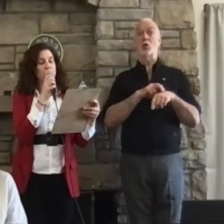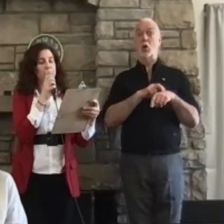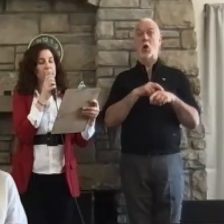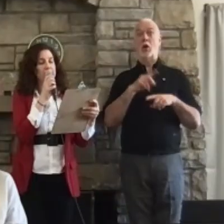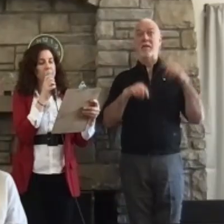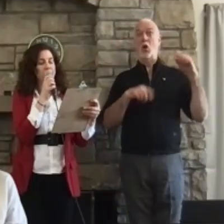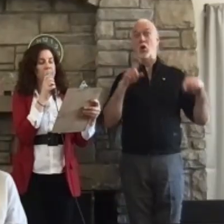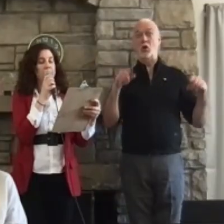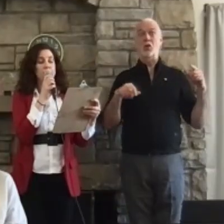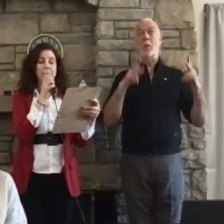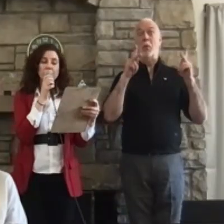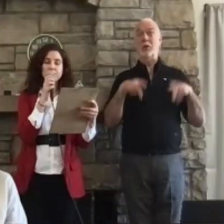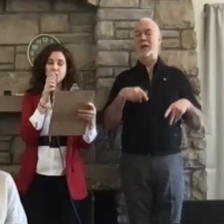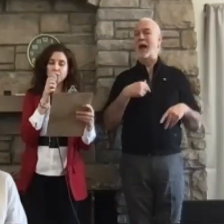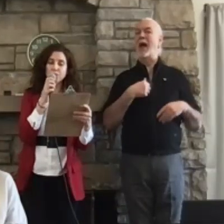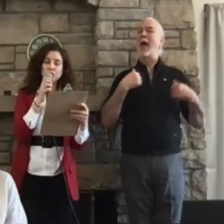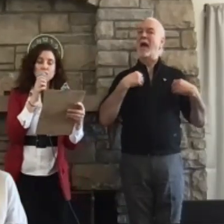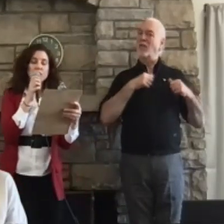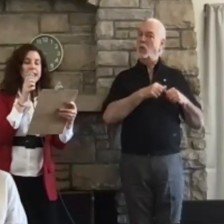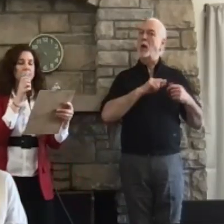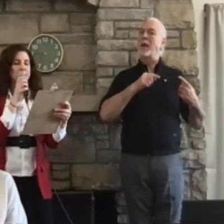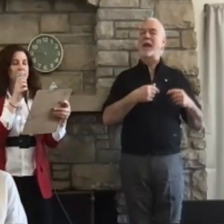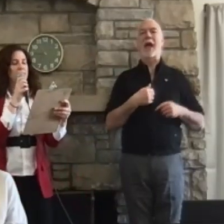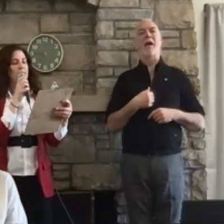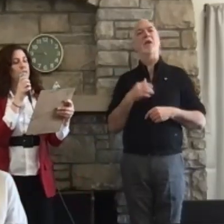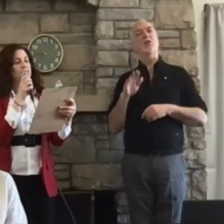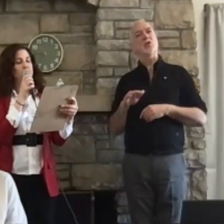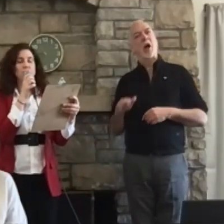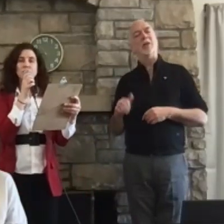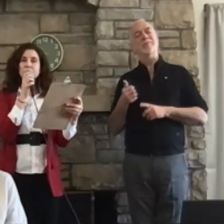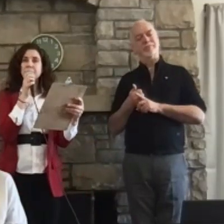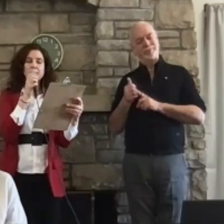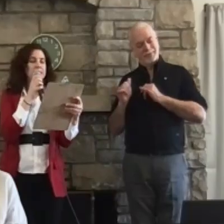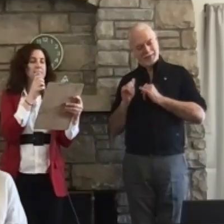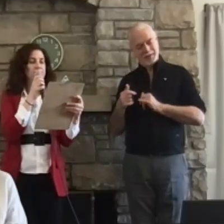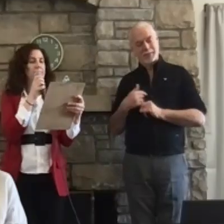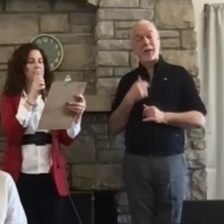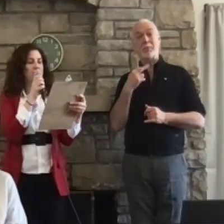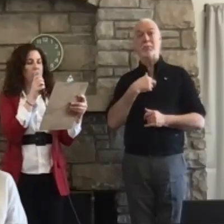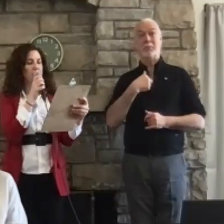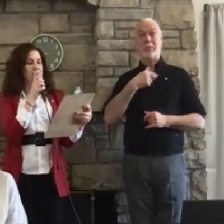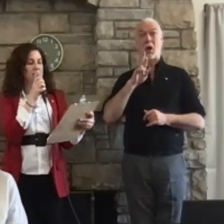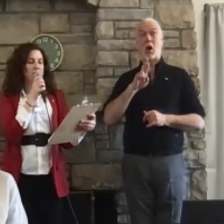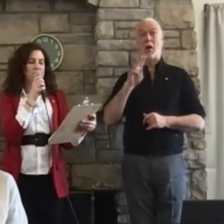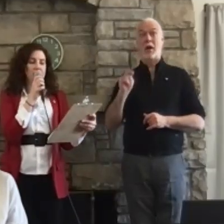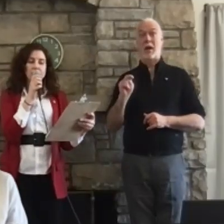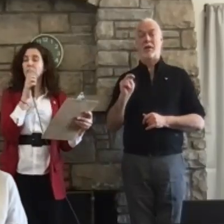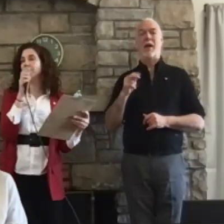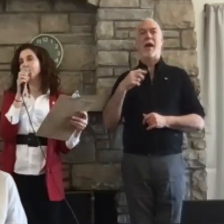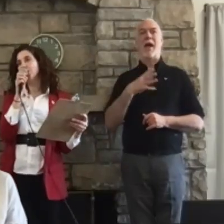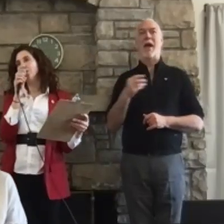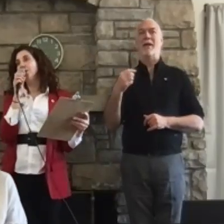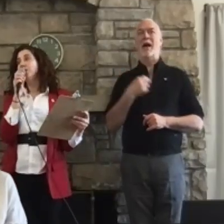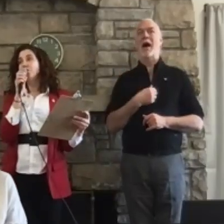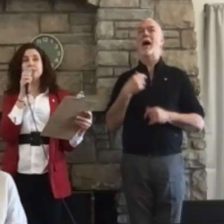lives with chronic pain. I'm the parent of a neurodivergent child. I'm a registered nurse, and I'm an aspiring accomplice to the